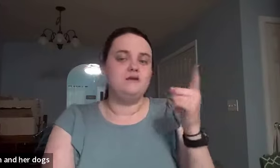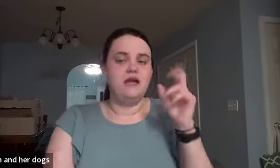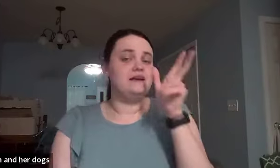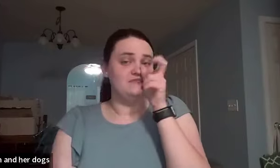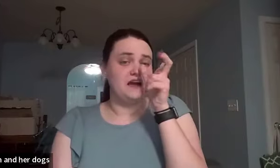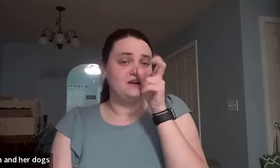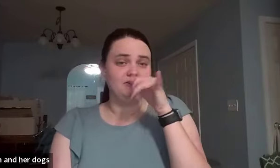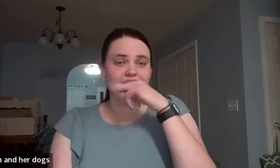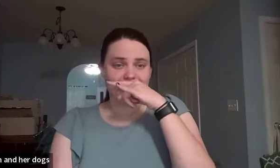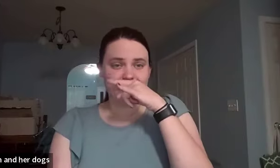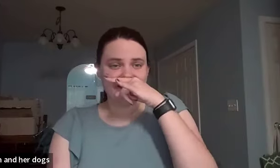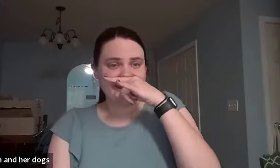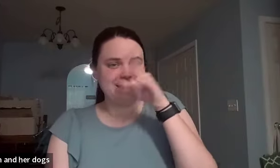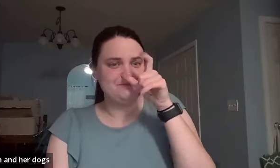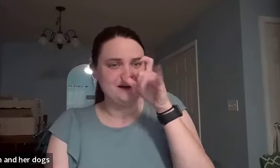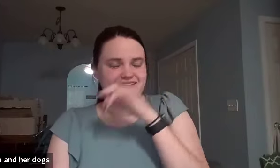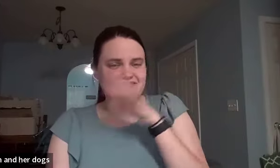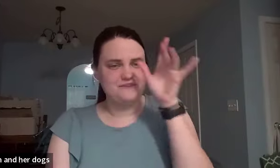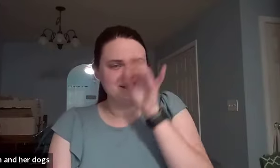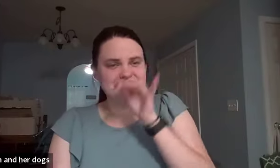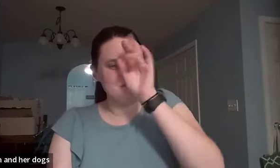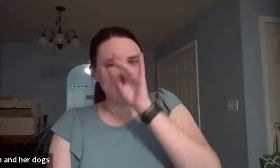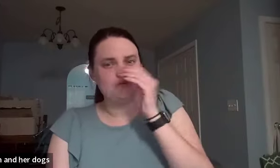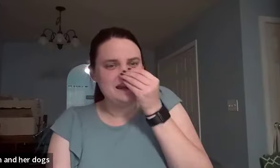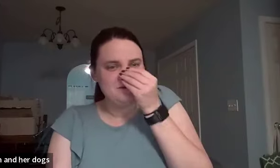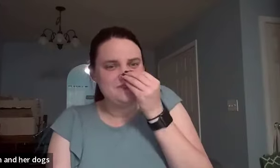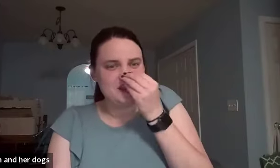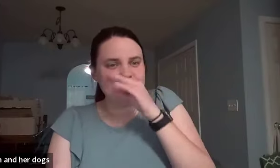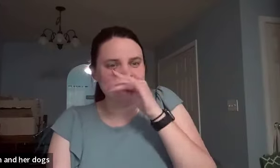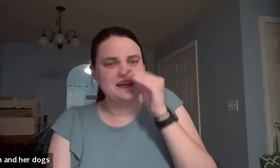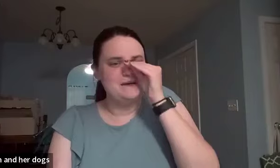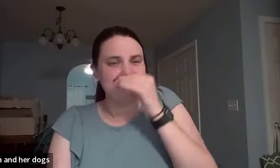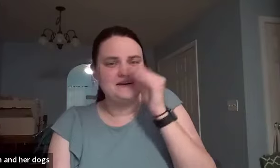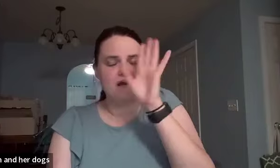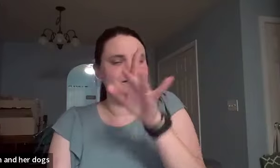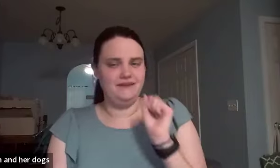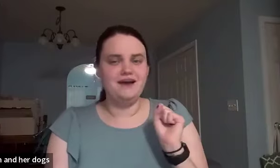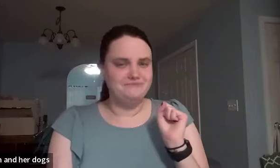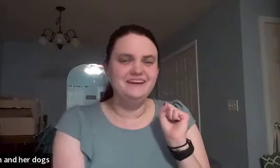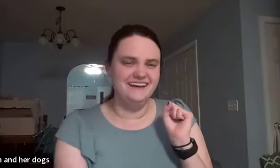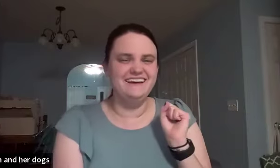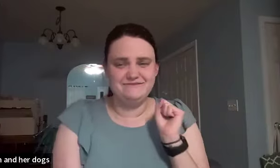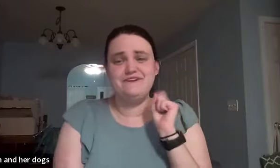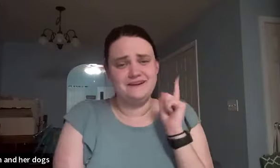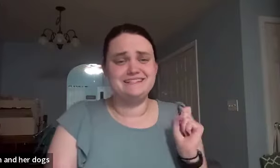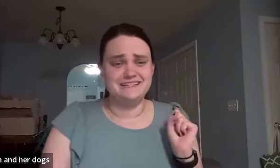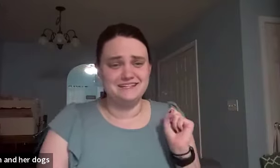Okay, I get that, girl. Like, I mean, kid, bug, like they're very similar. They're right around the nose and right up above. Yeah, very easy to